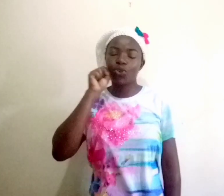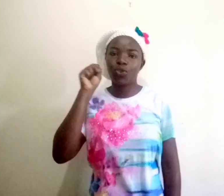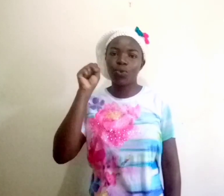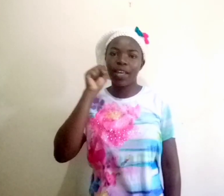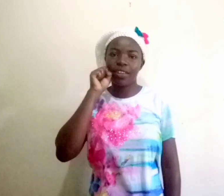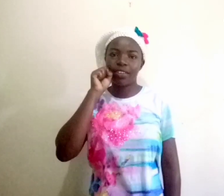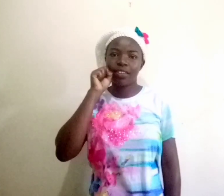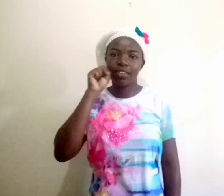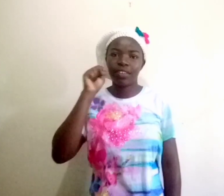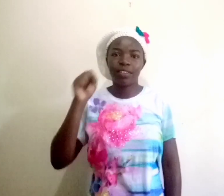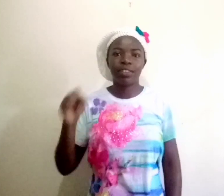Joshua.